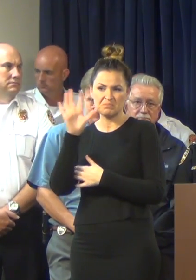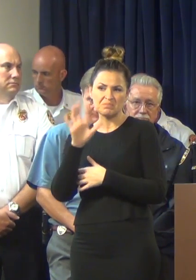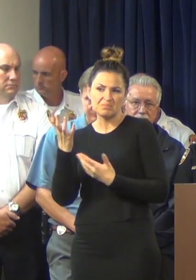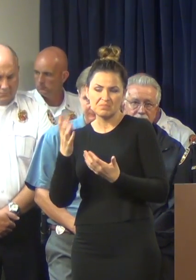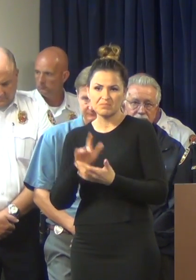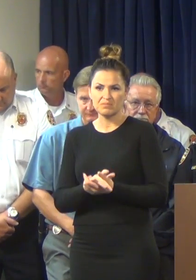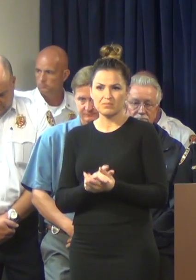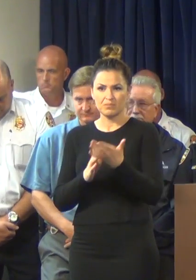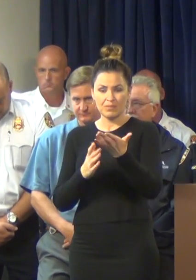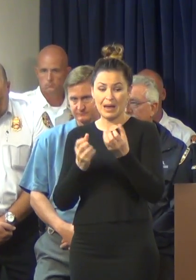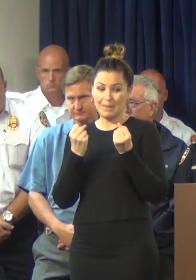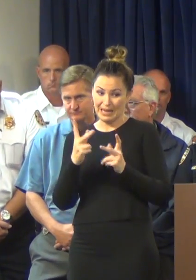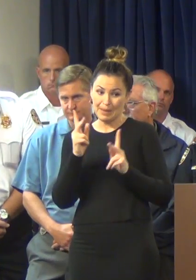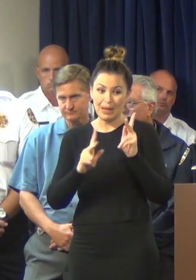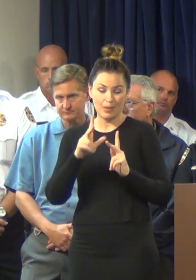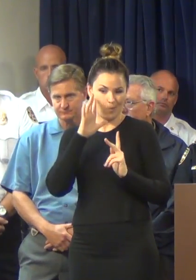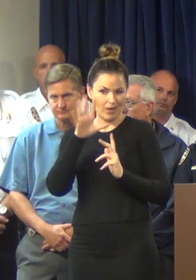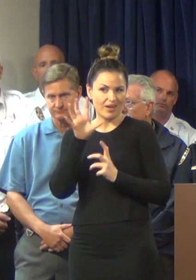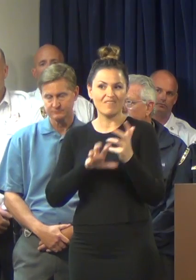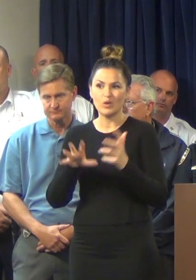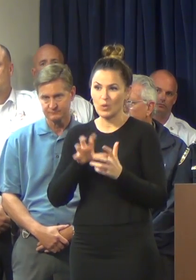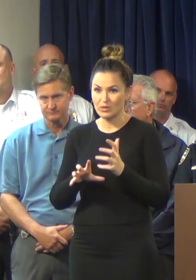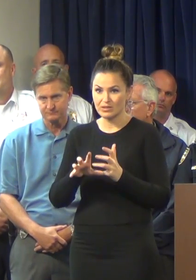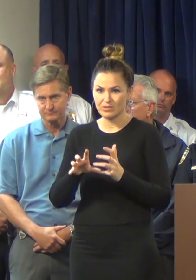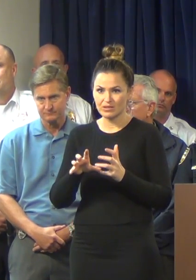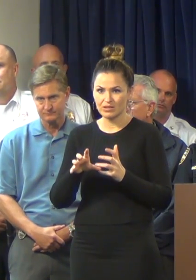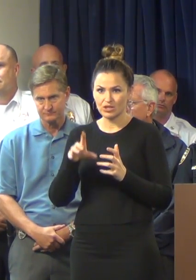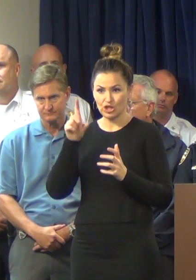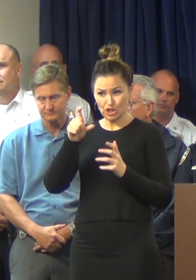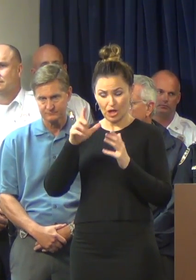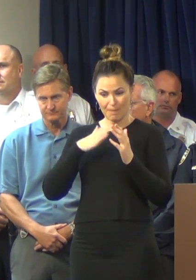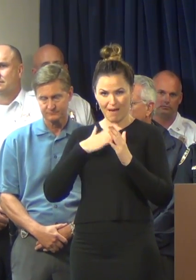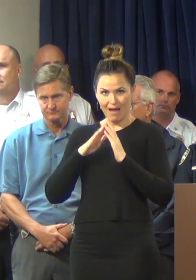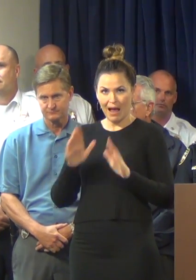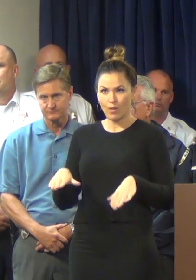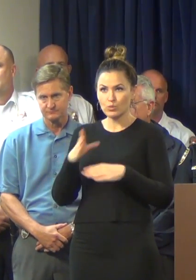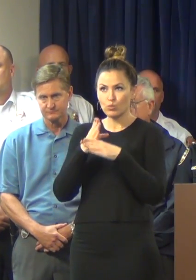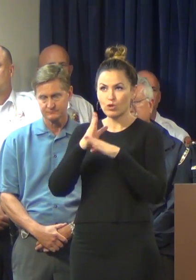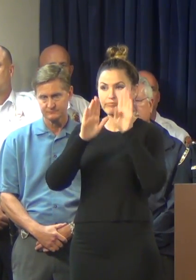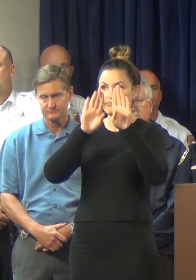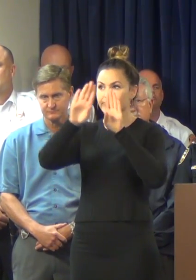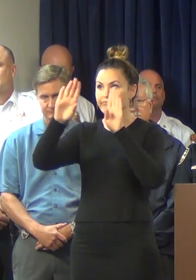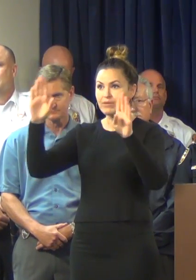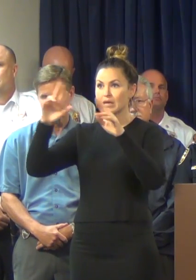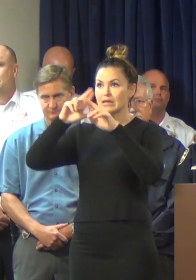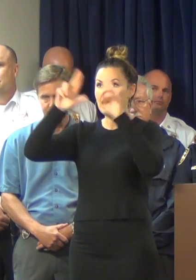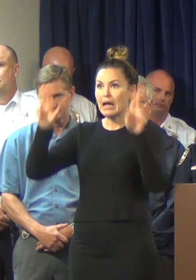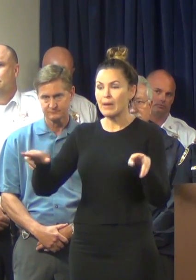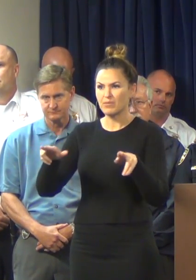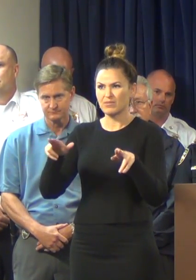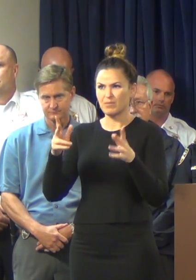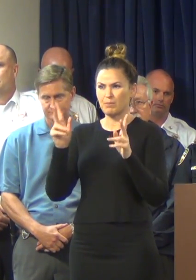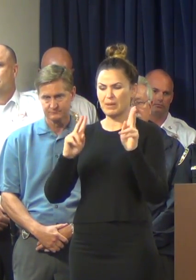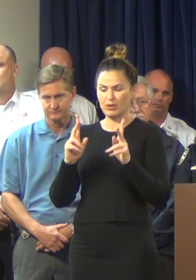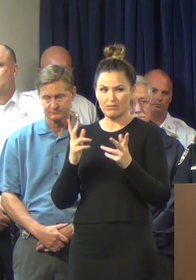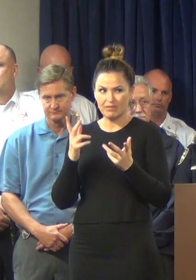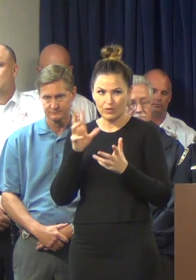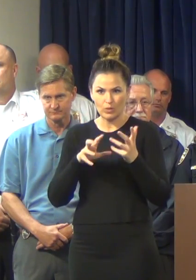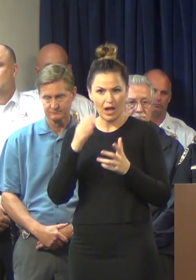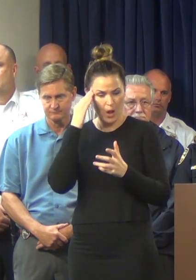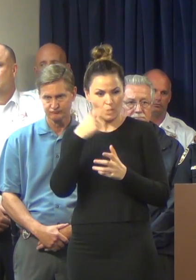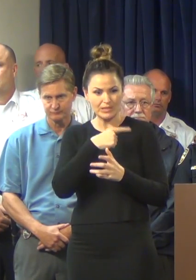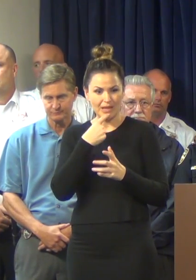A lot of people, again, are going to be confused. Should they be boarding up houses? Should they be taping up windows? What should they be doing? I mean, I know